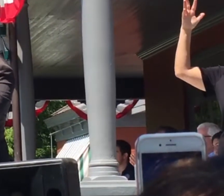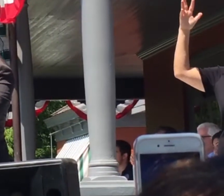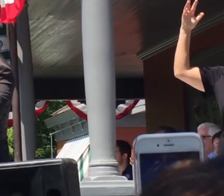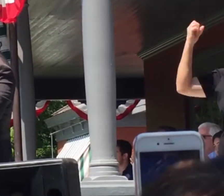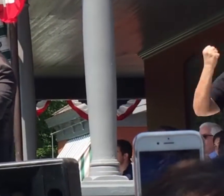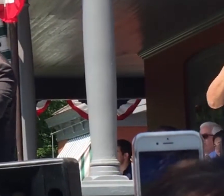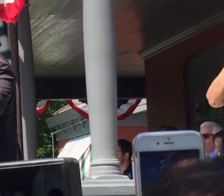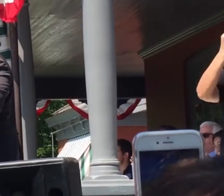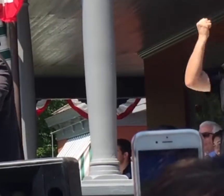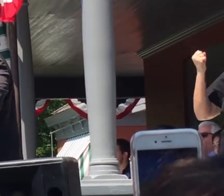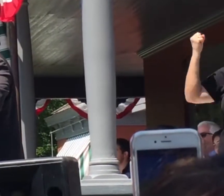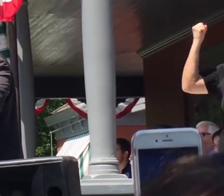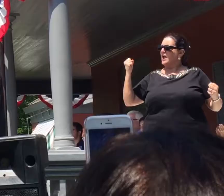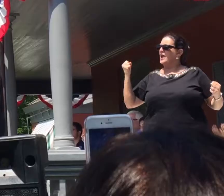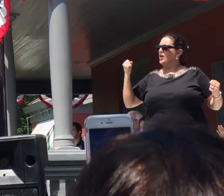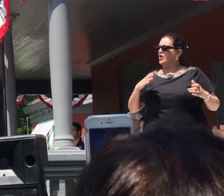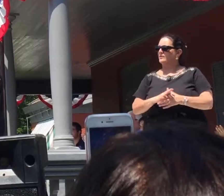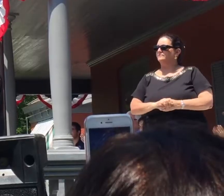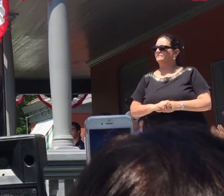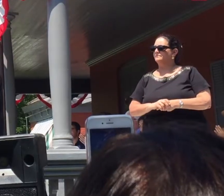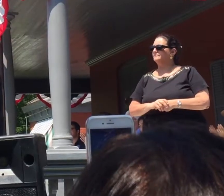Hear, hear!